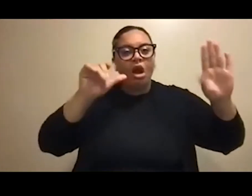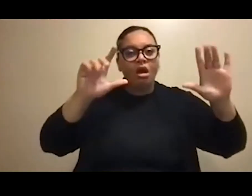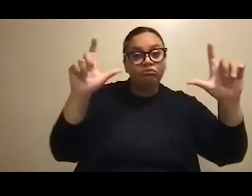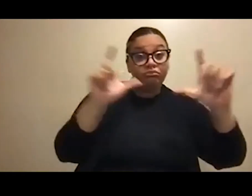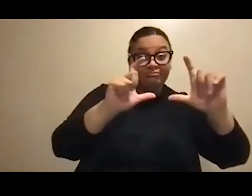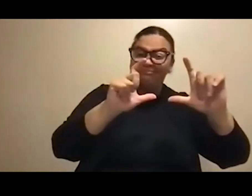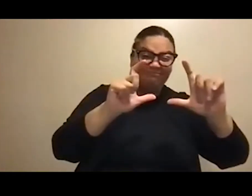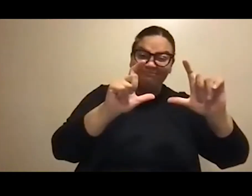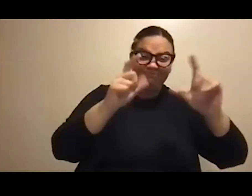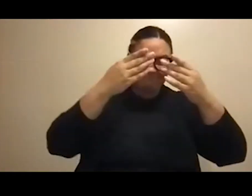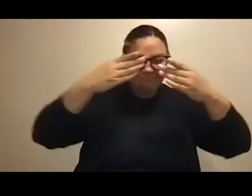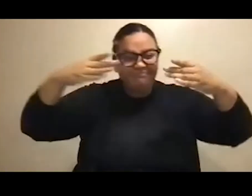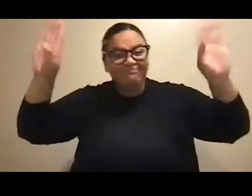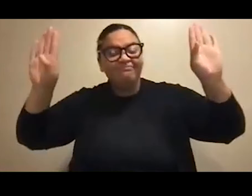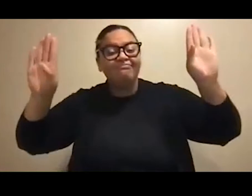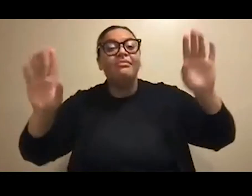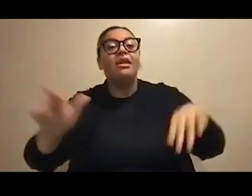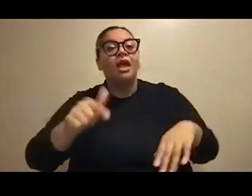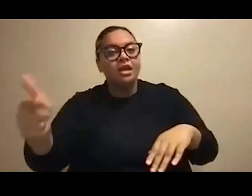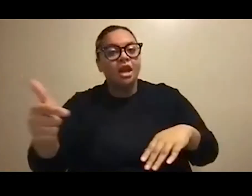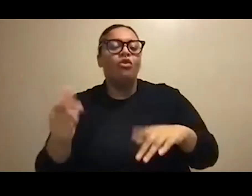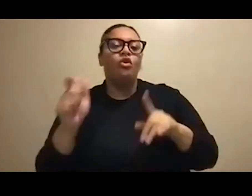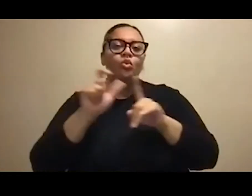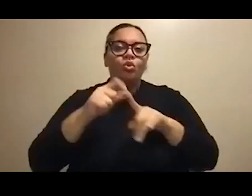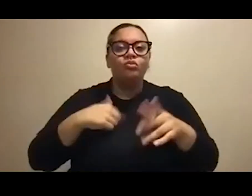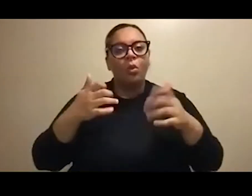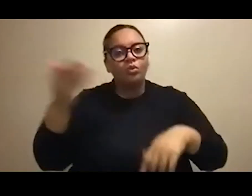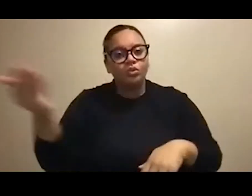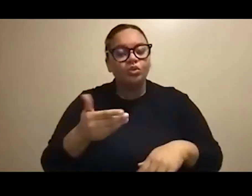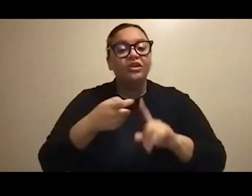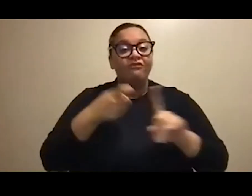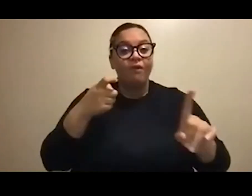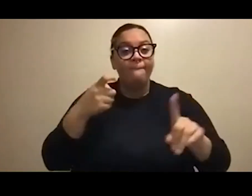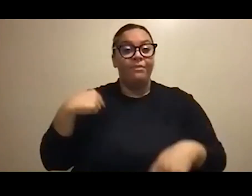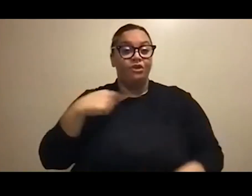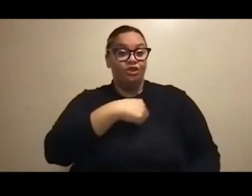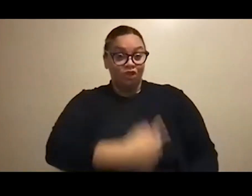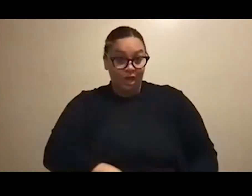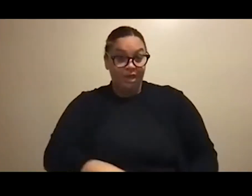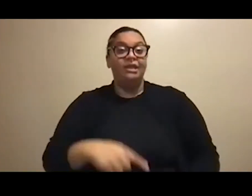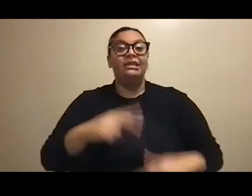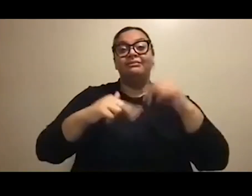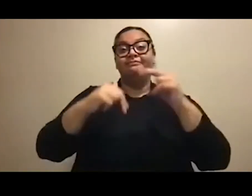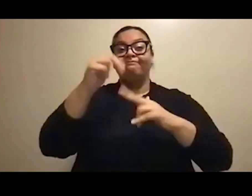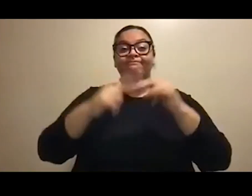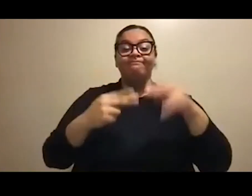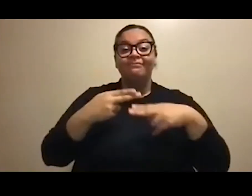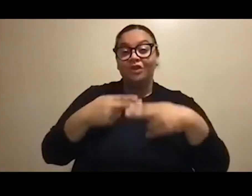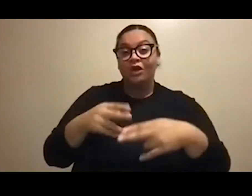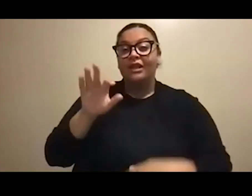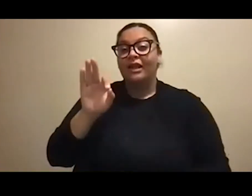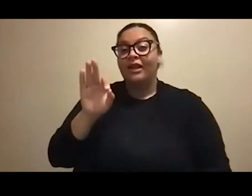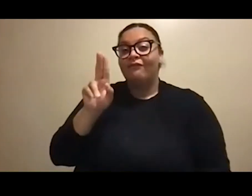There's another term that I'd like to introduce, and it's from Chinese architecture. It's called Feng Shui,